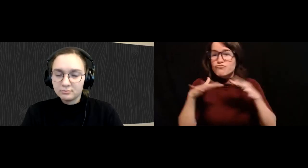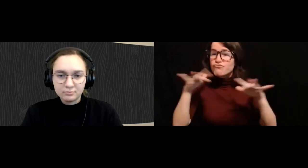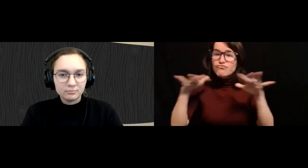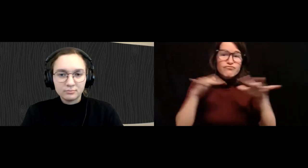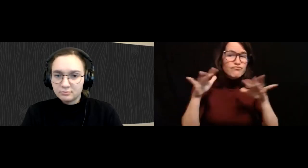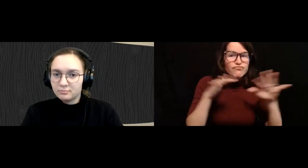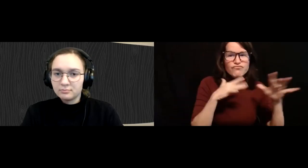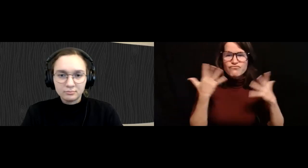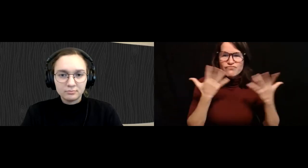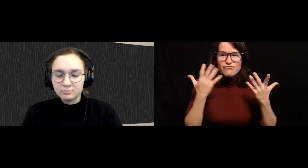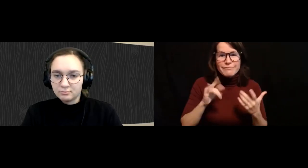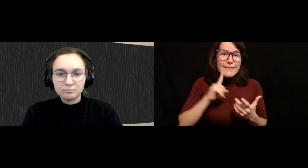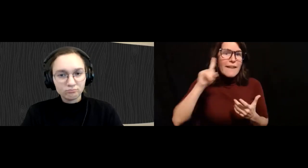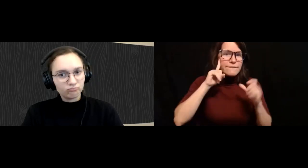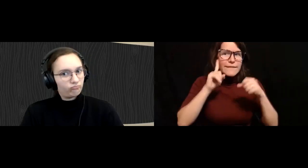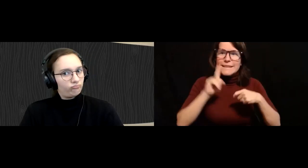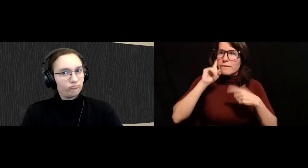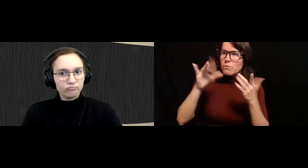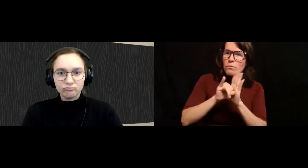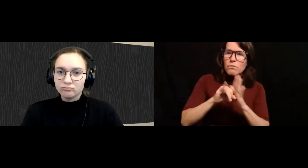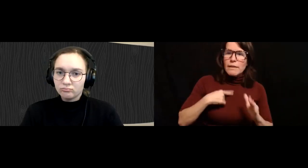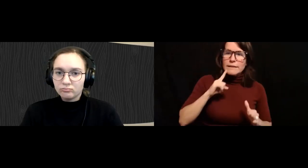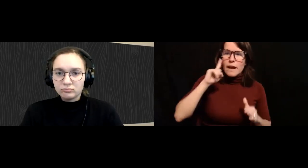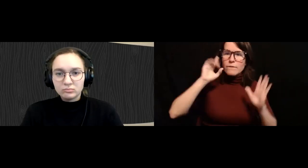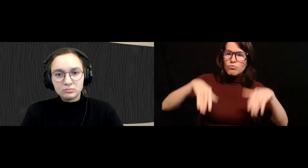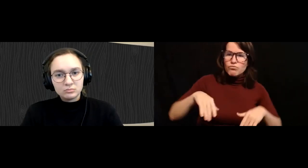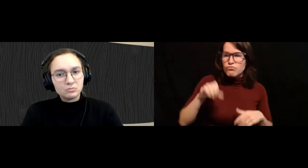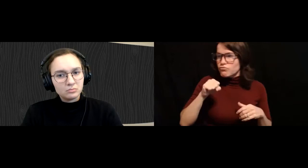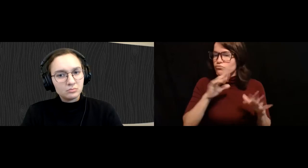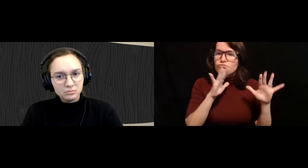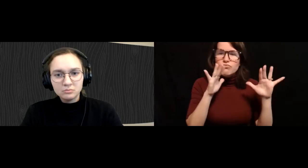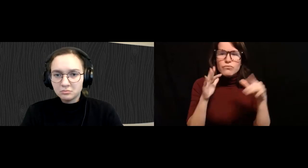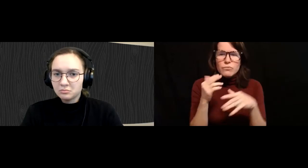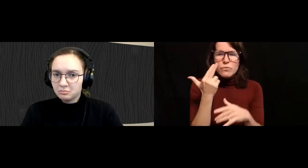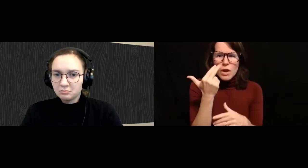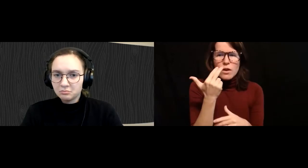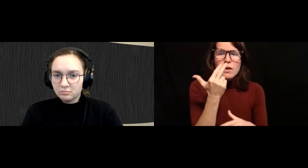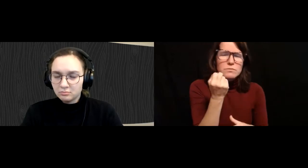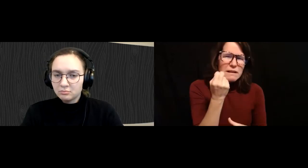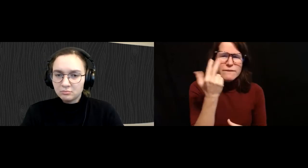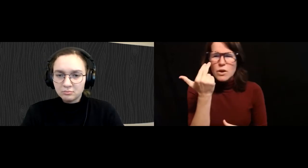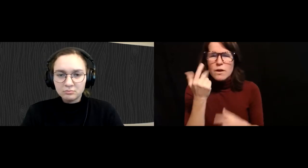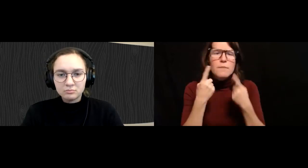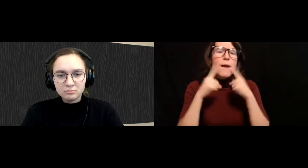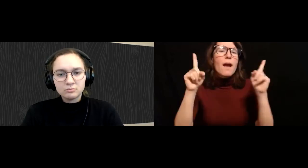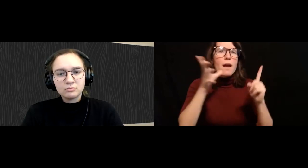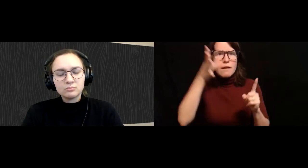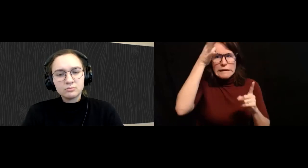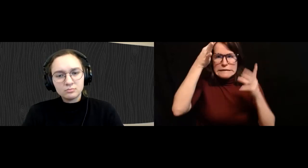normal for me. And I did my thing as a kid does. I knew I was deaf. Okay, I can work with that. But and then as a